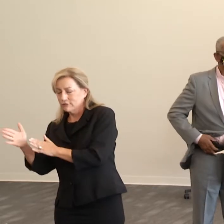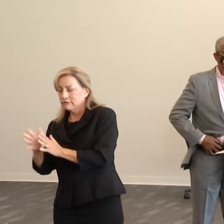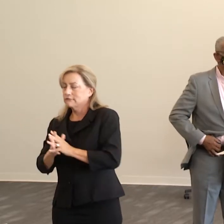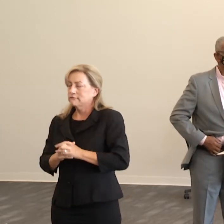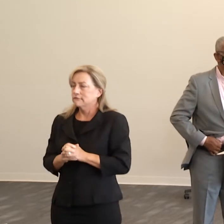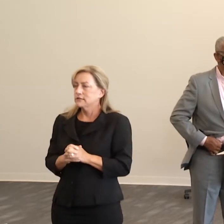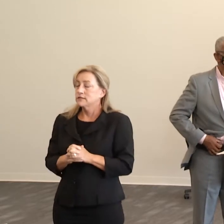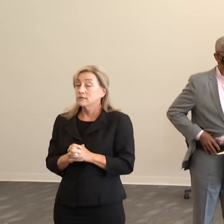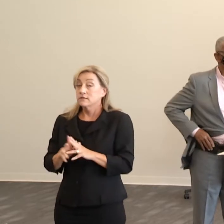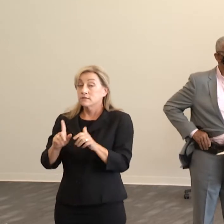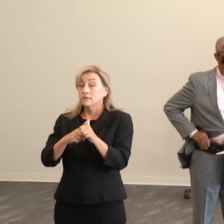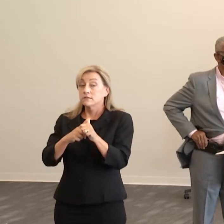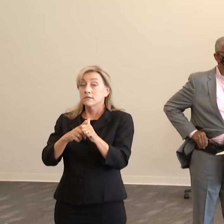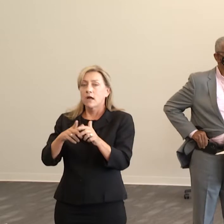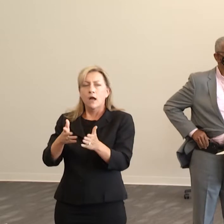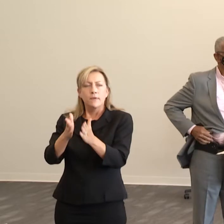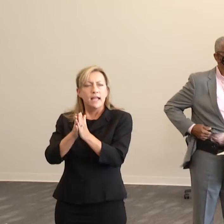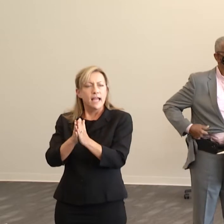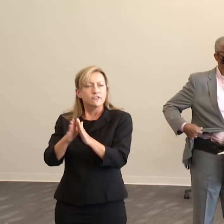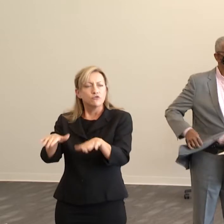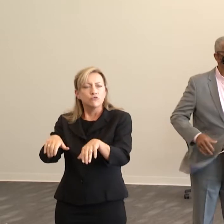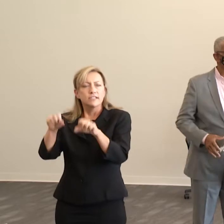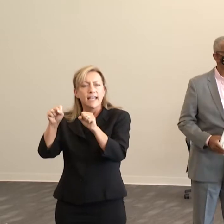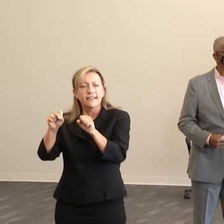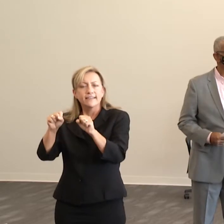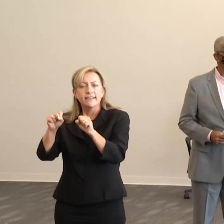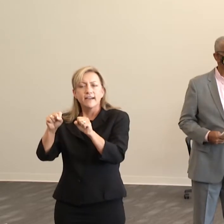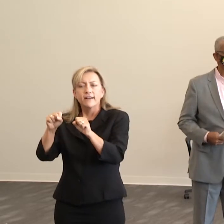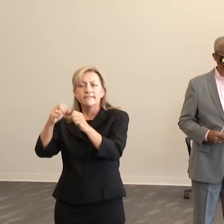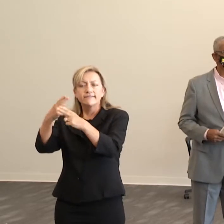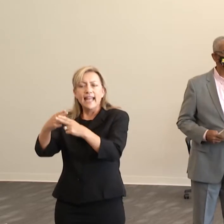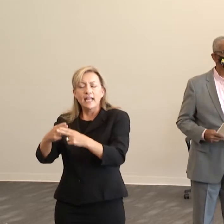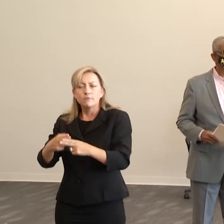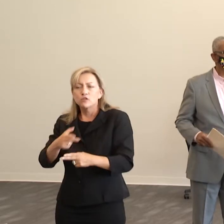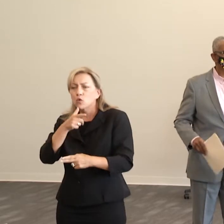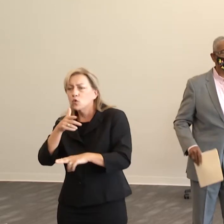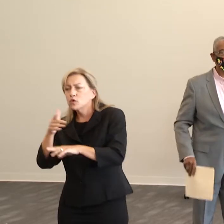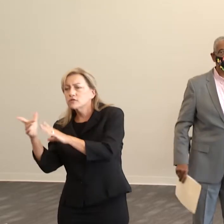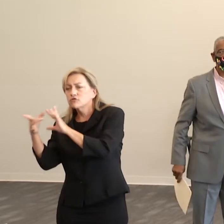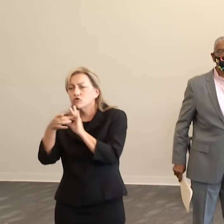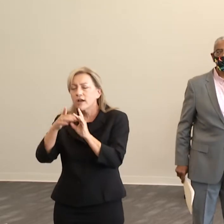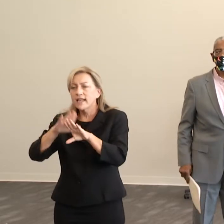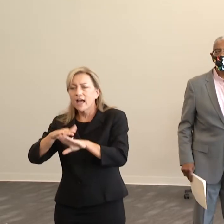I am requested to take a roll call of who's with us on the phone. Nick? Yep.